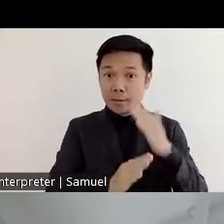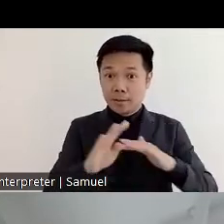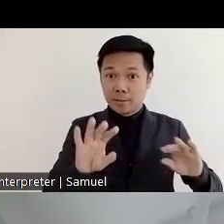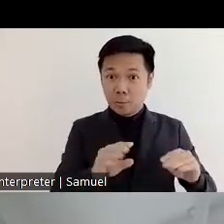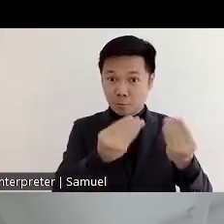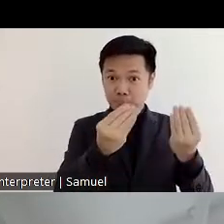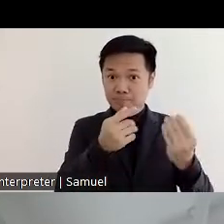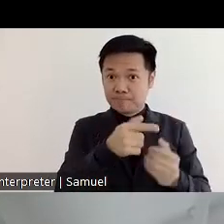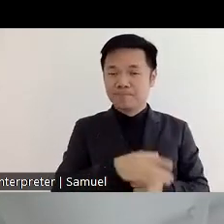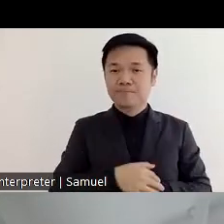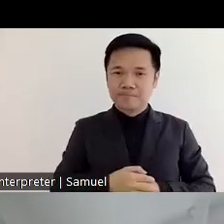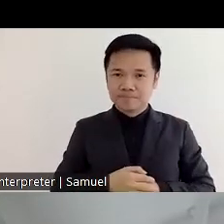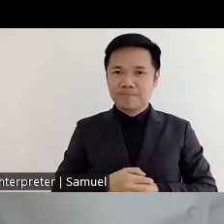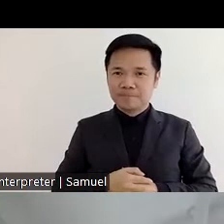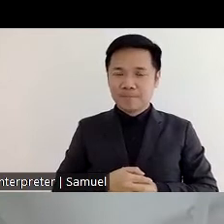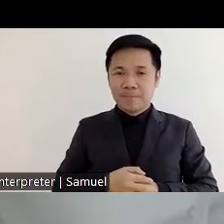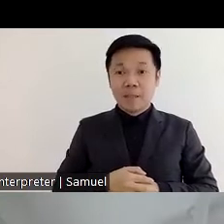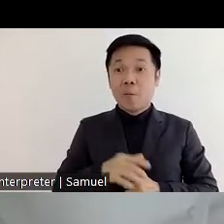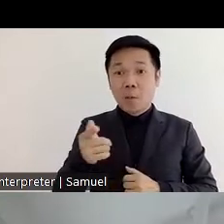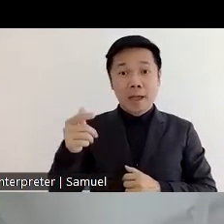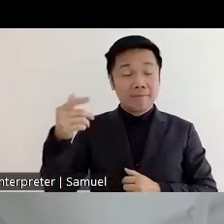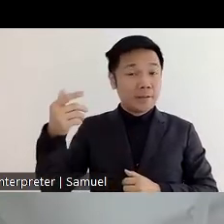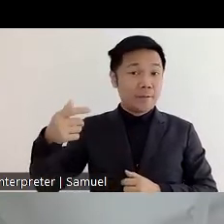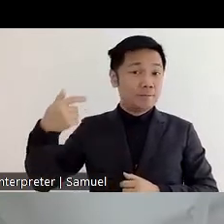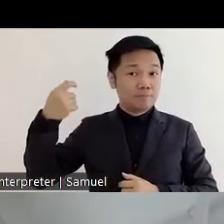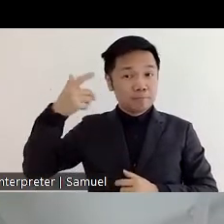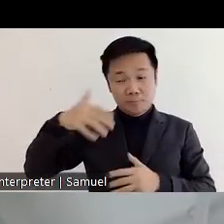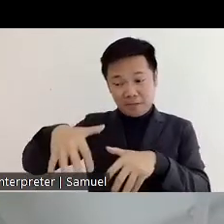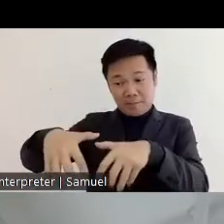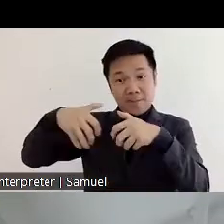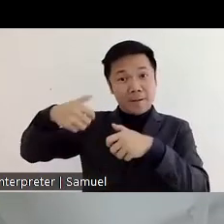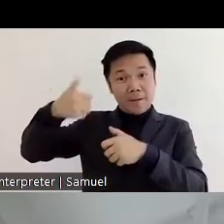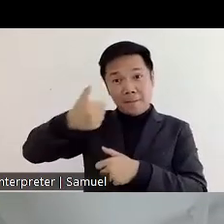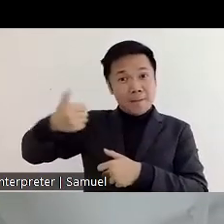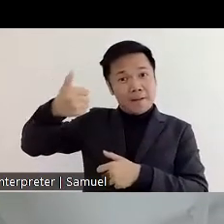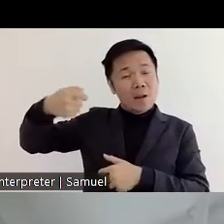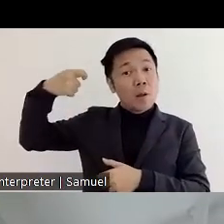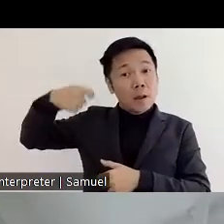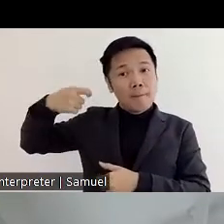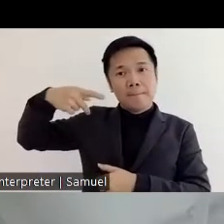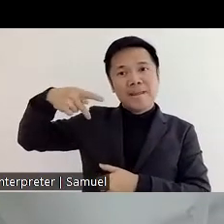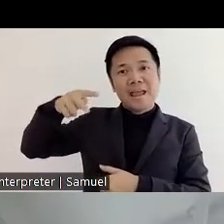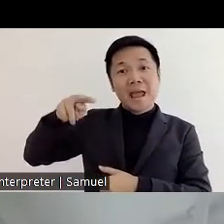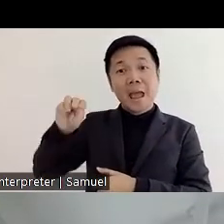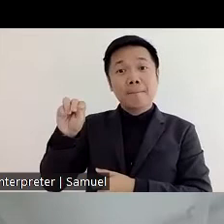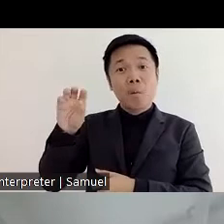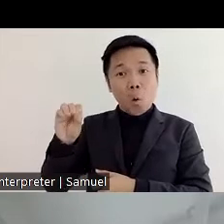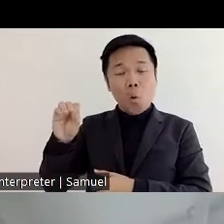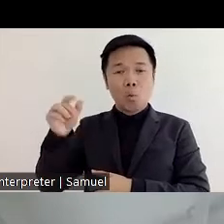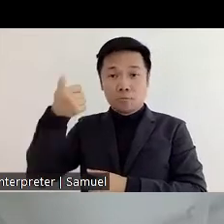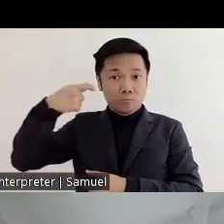have amazing partners from the Prime Minister's Scientific Advisor Office to IIT, which is one of our